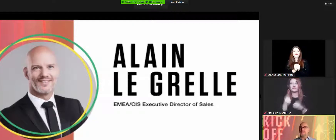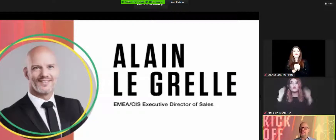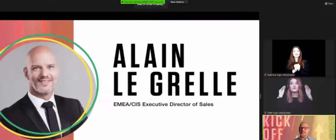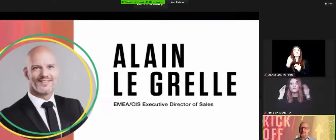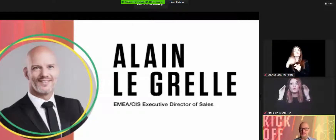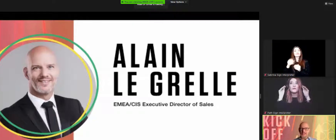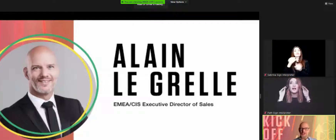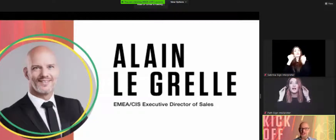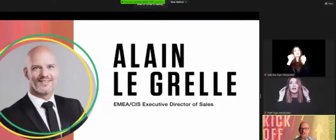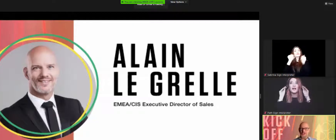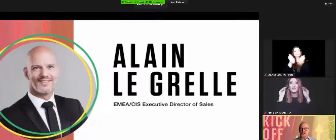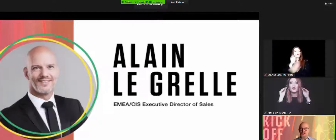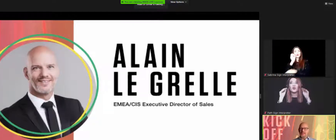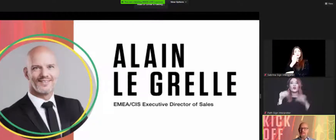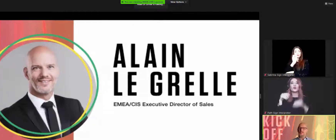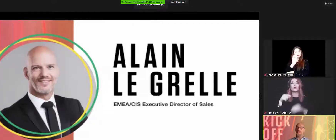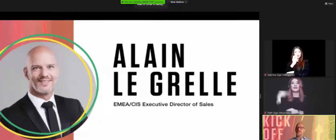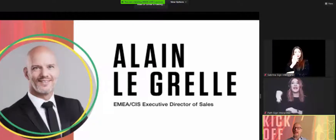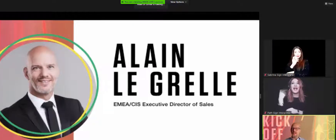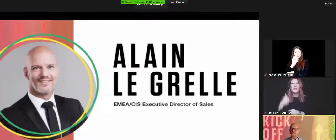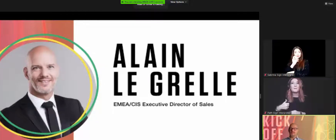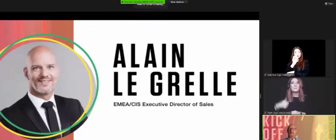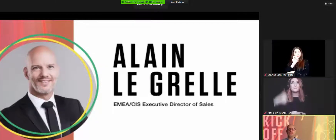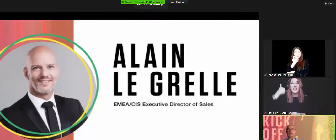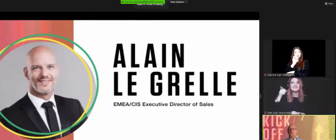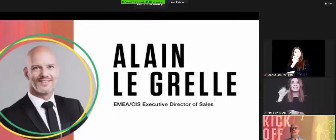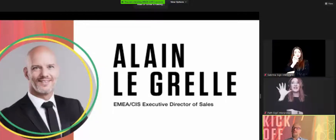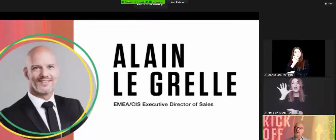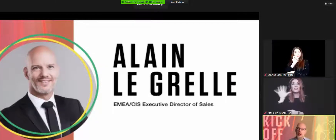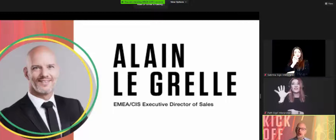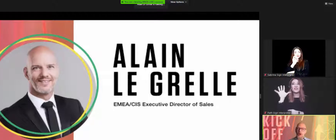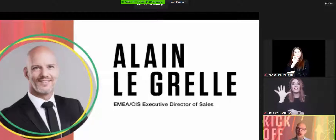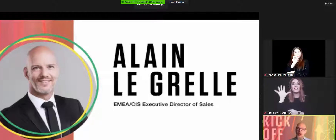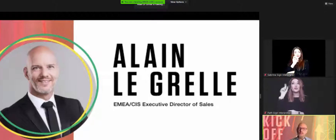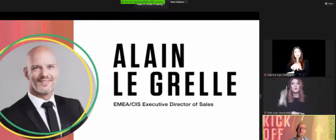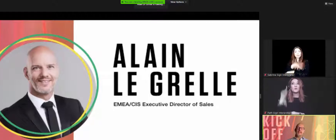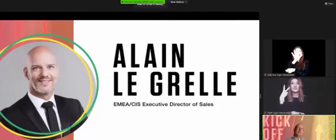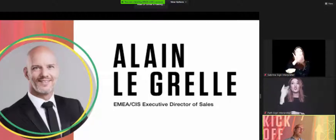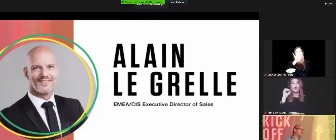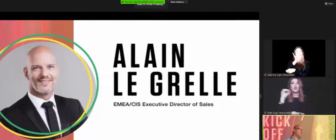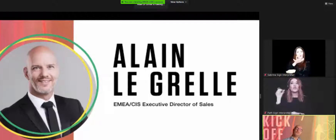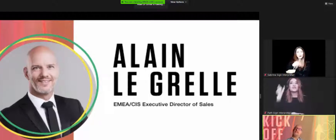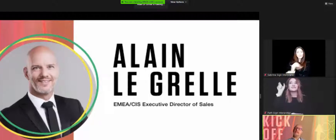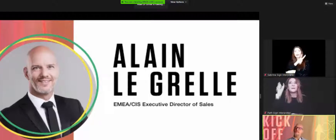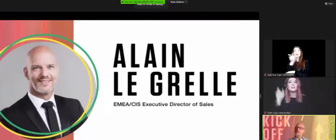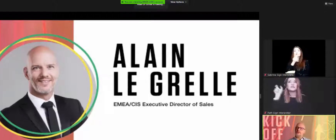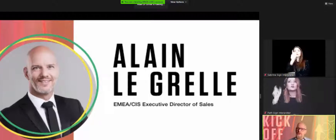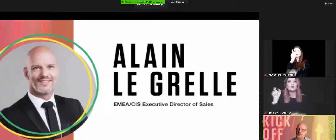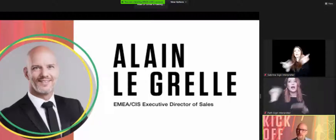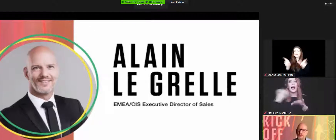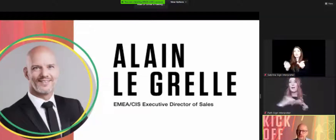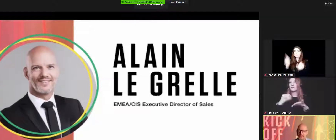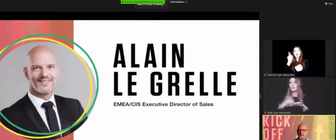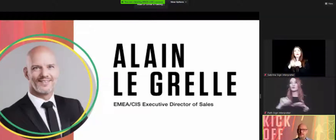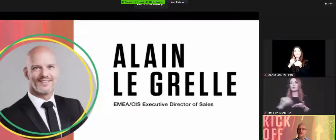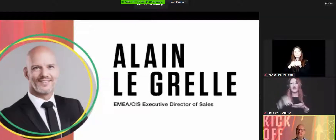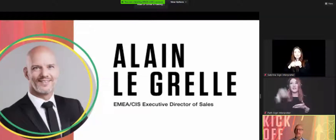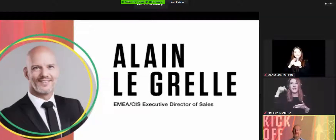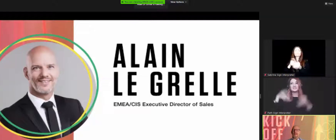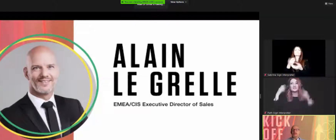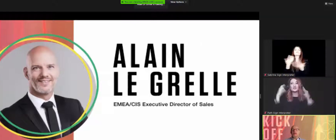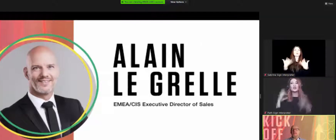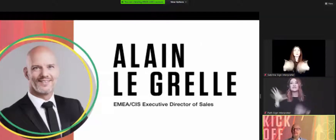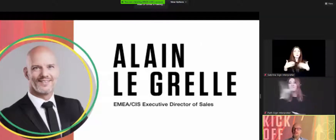5,200 registration. This is just awesome. So maybe you're home today, you're alone, you're sitting in front of your computer and you